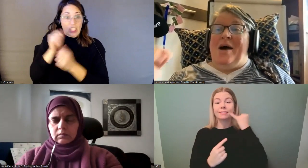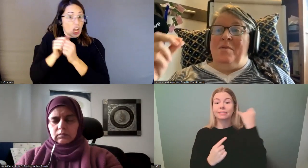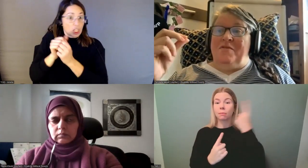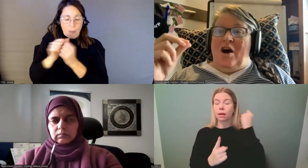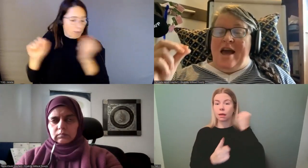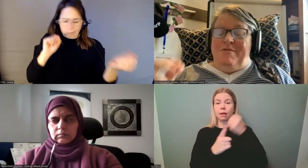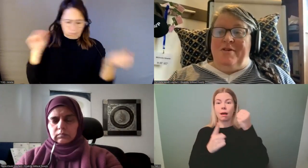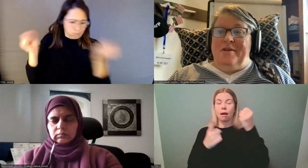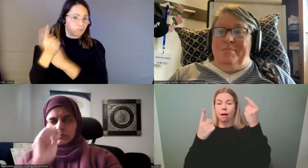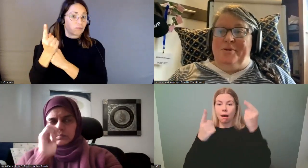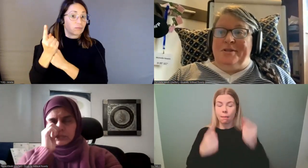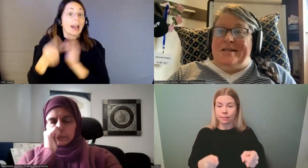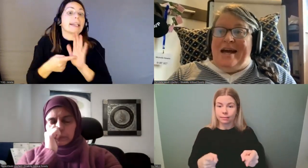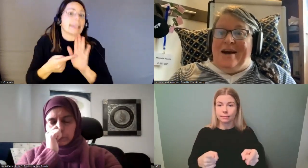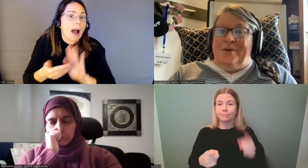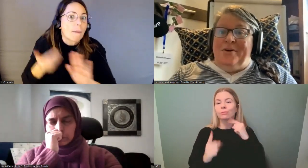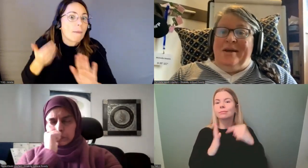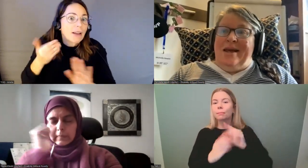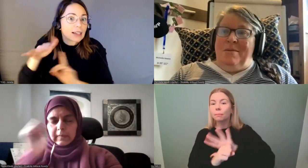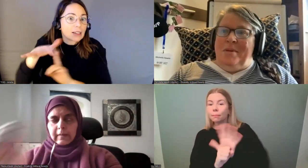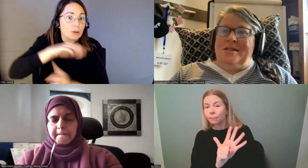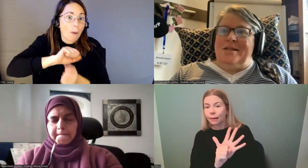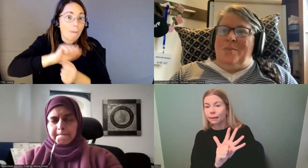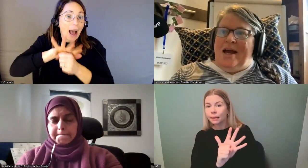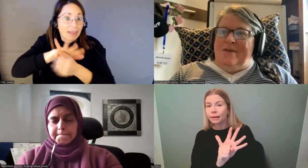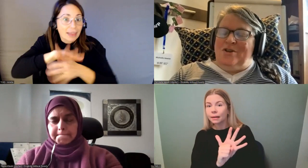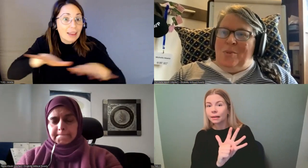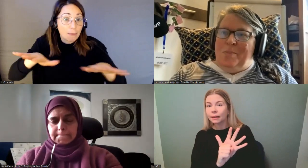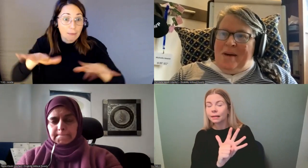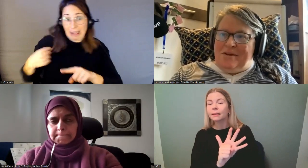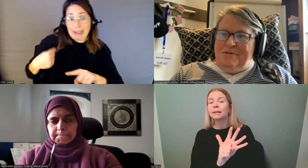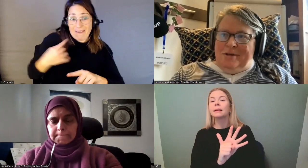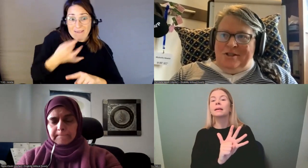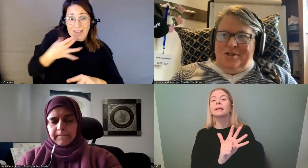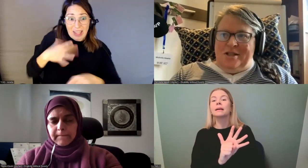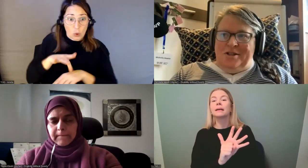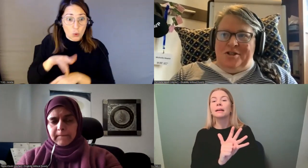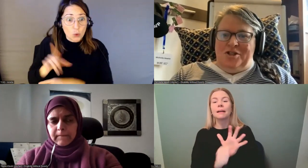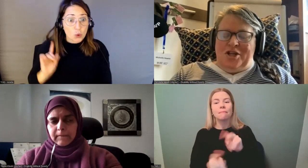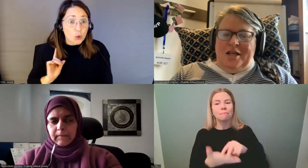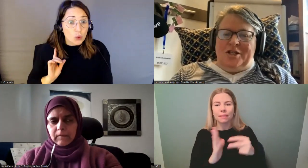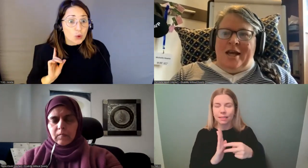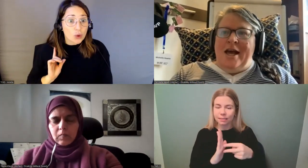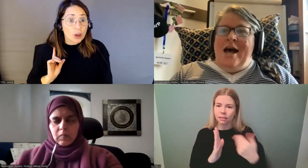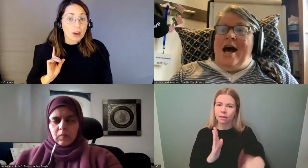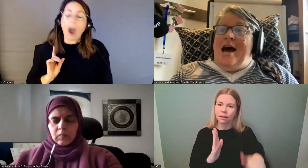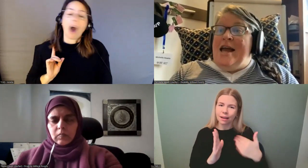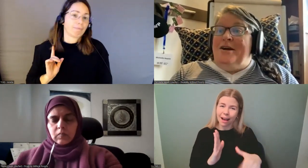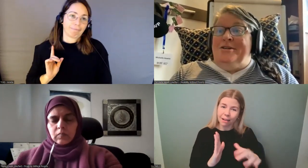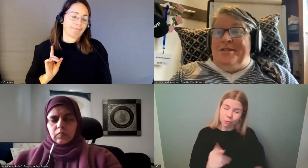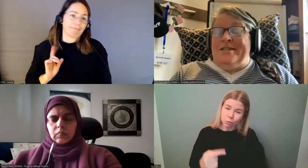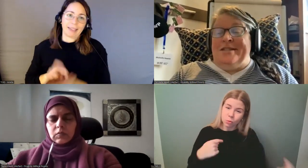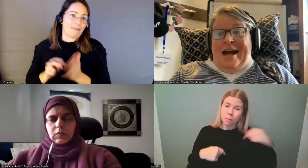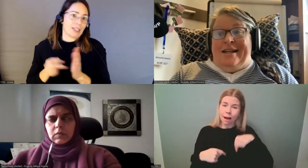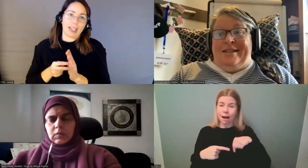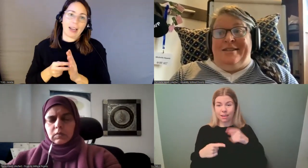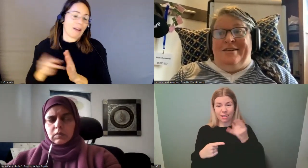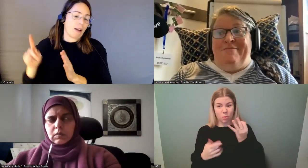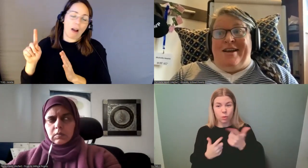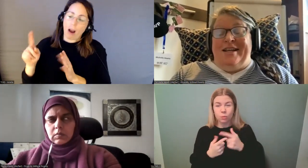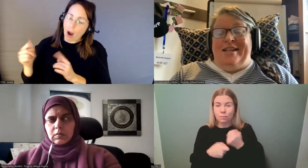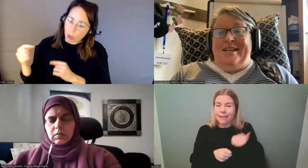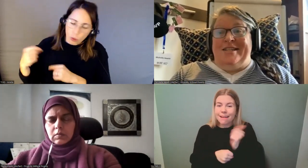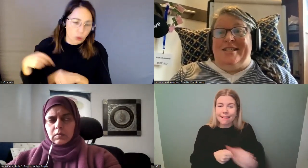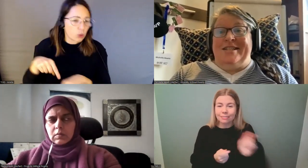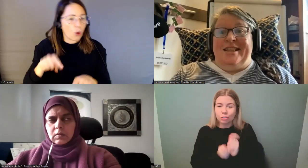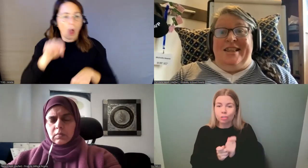through, and we've got everything buttoned down, it means that we have to go back through legislation to change it. I understand